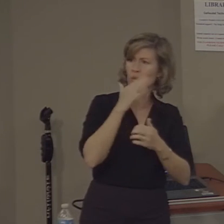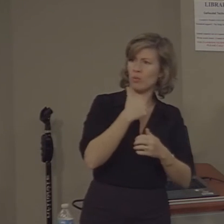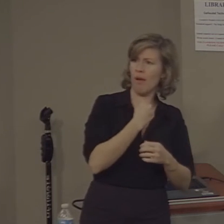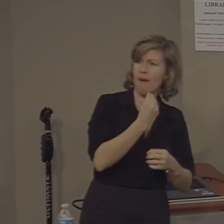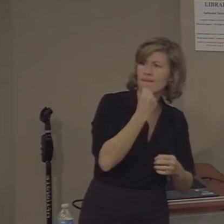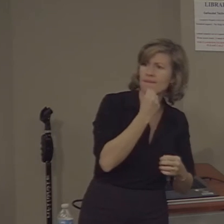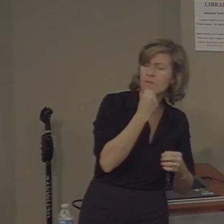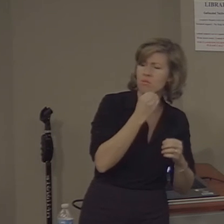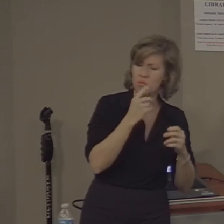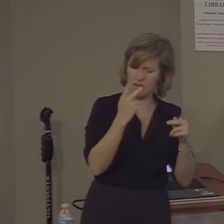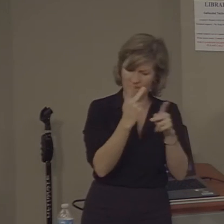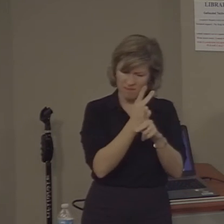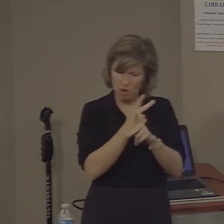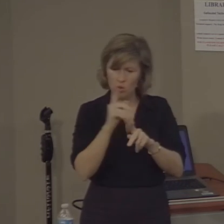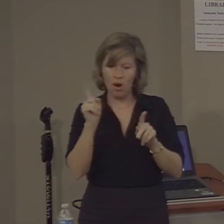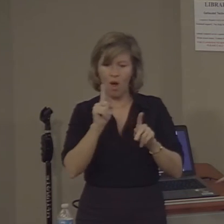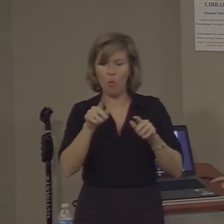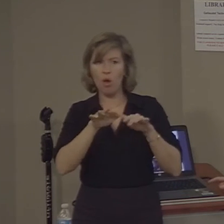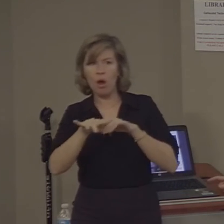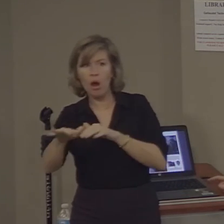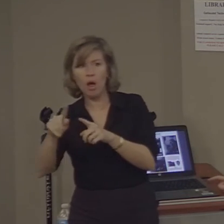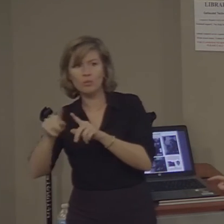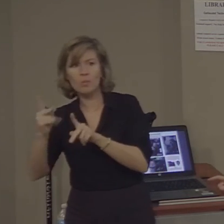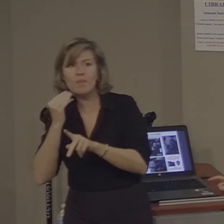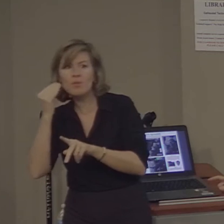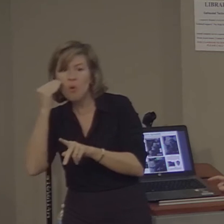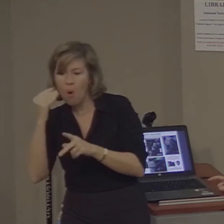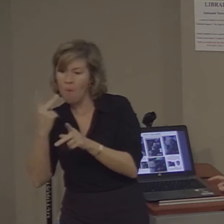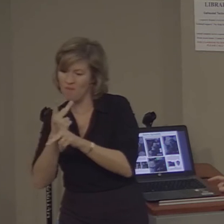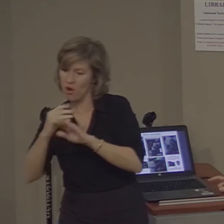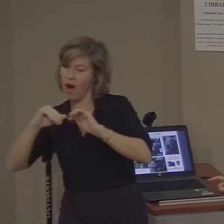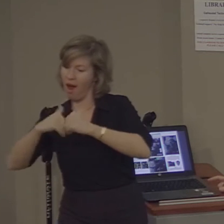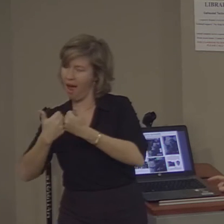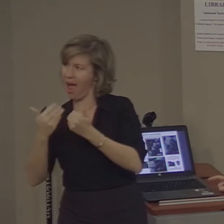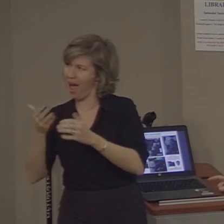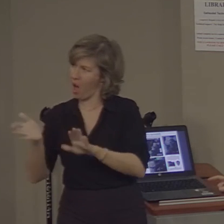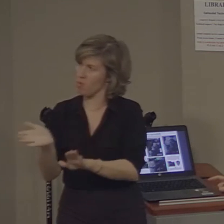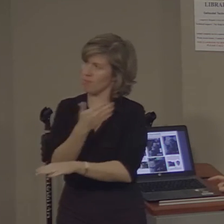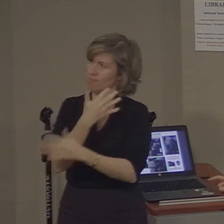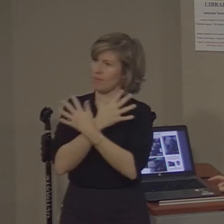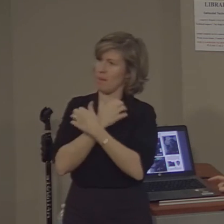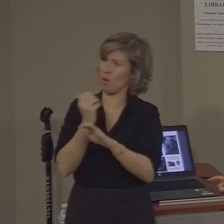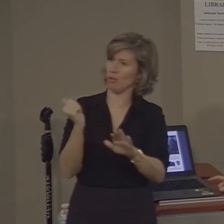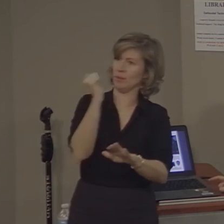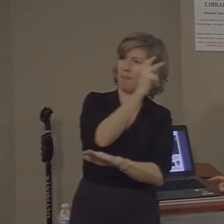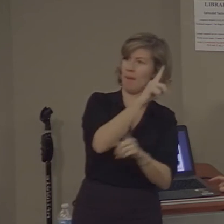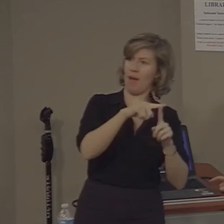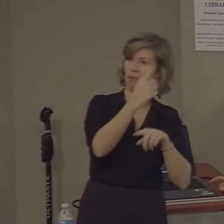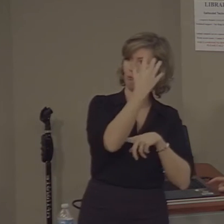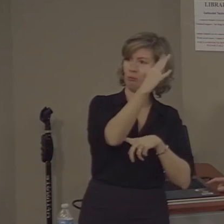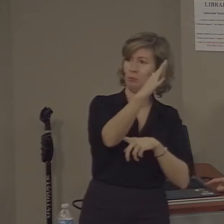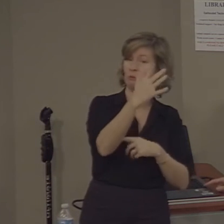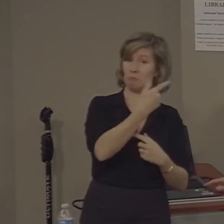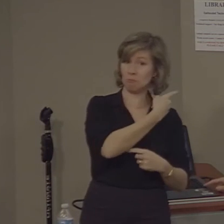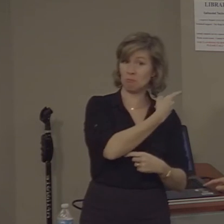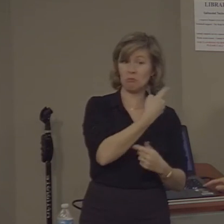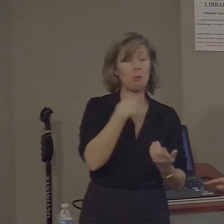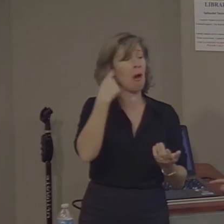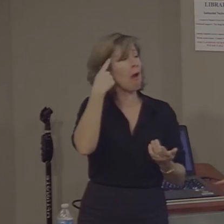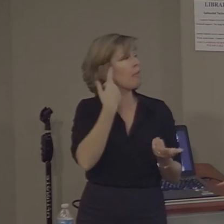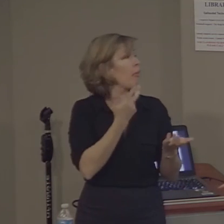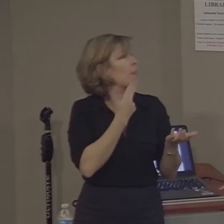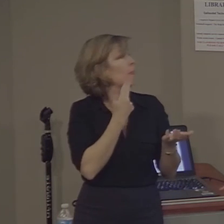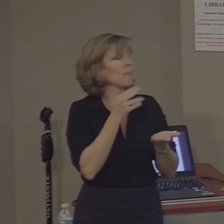to relocate the bears. So that's all very cute. Sounds great. If I had still a child who was in high school, I'd want them to do